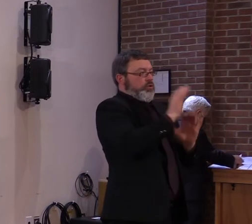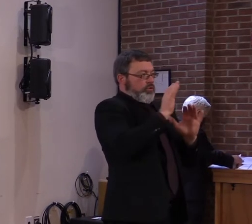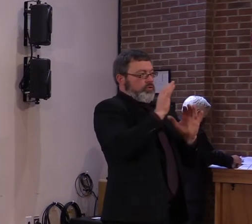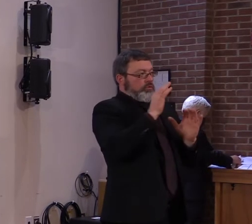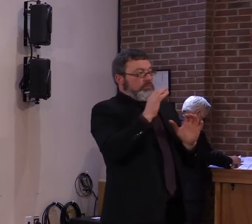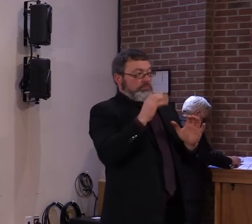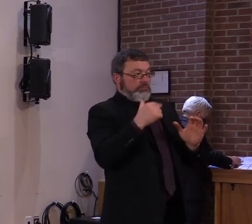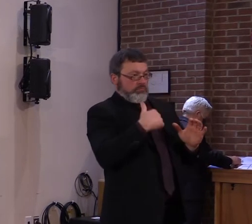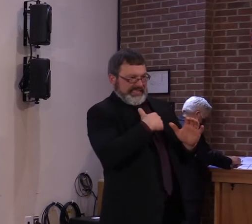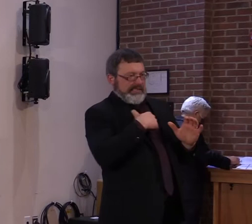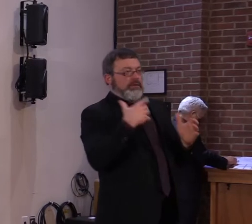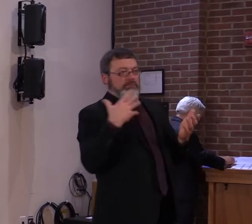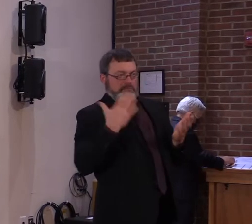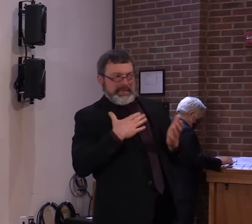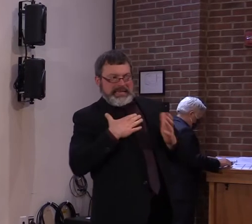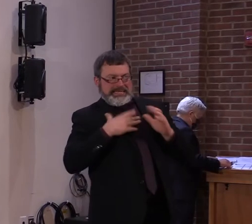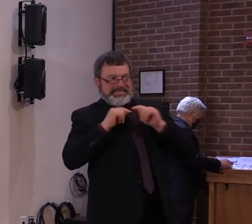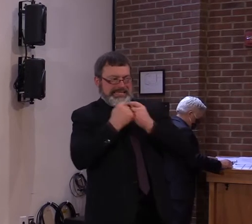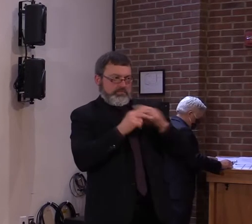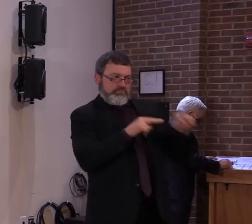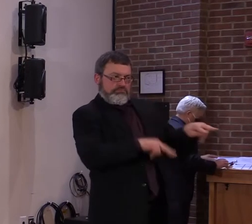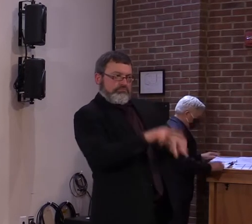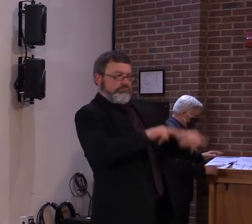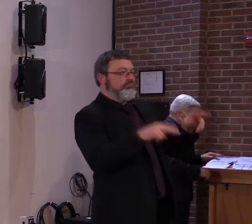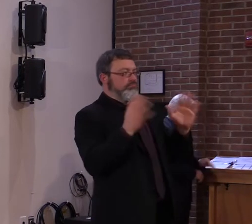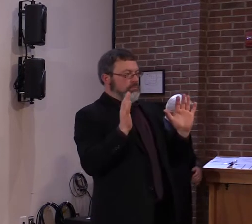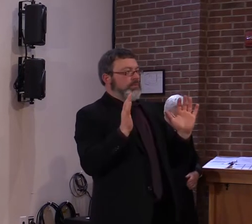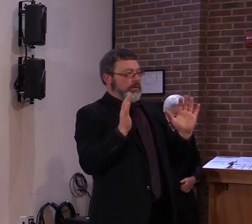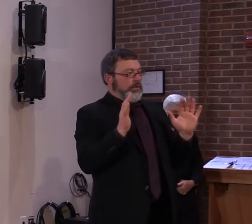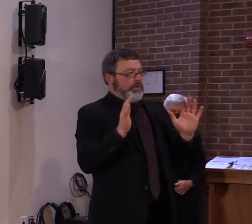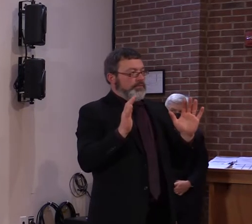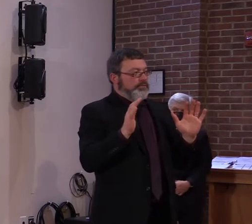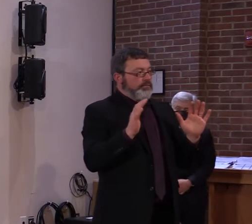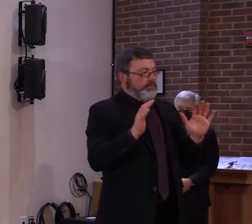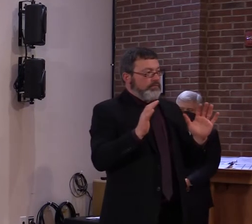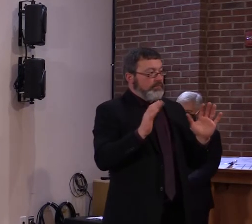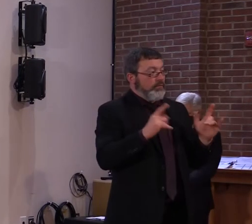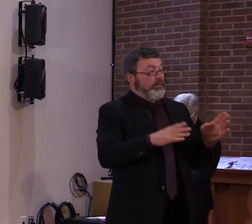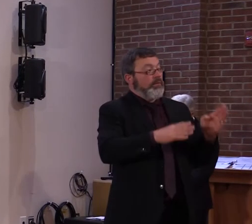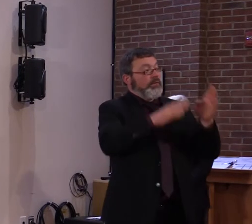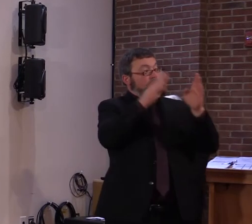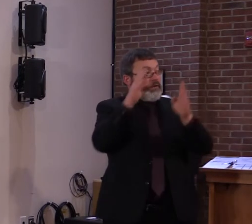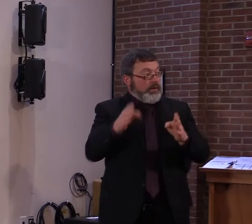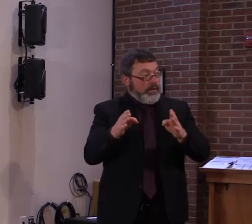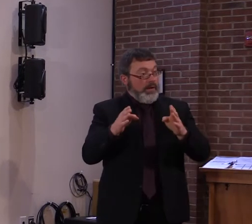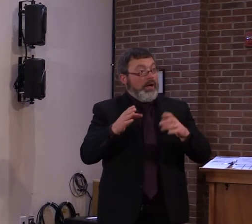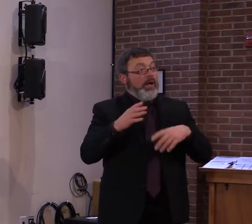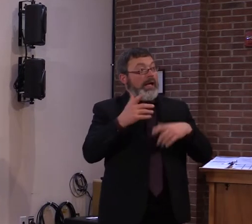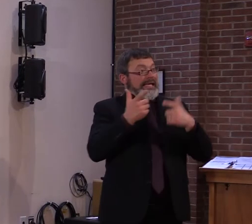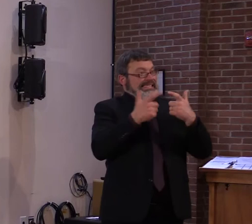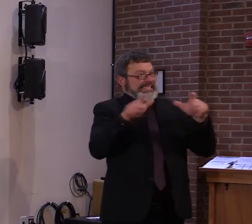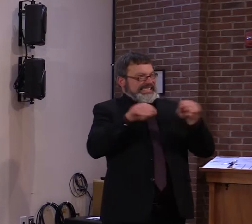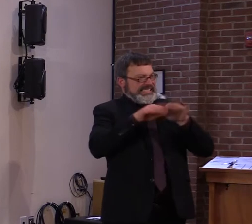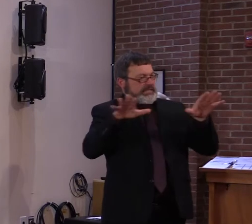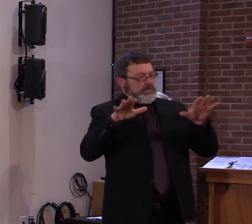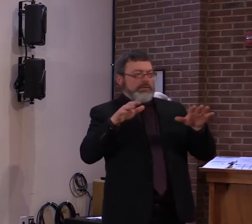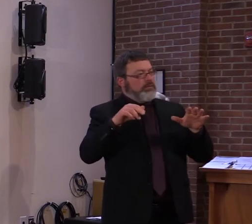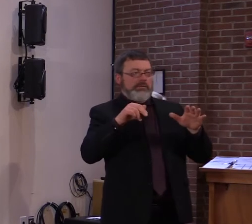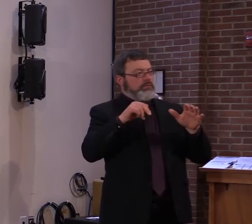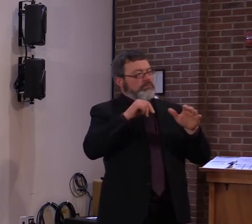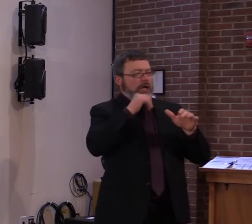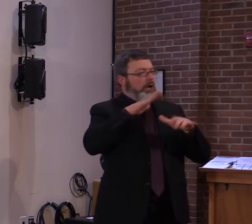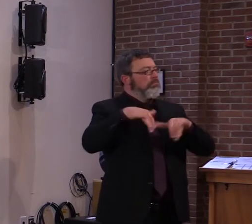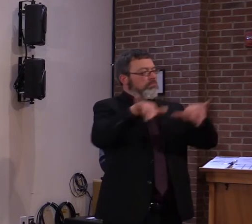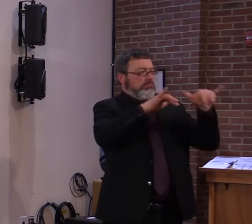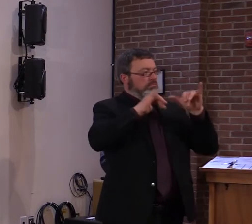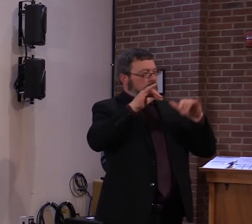have been bigger are the exceptions right now, not the rule. But we want them to remain the exceptions, and that's why our communities have to